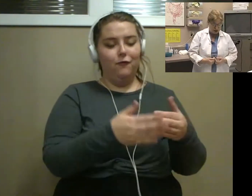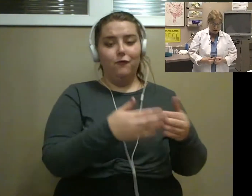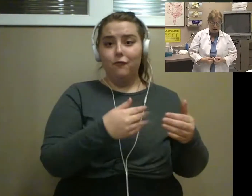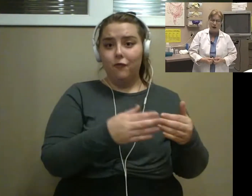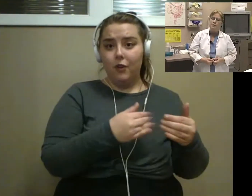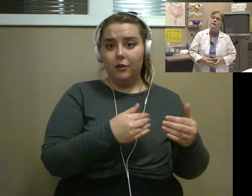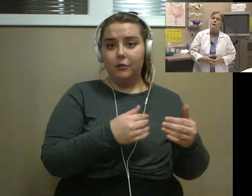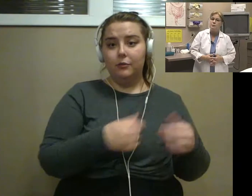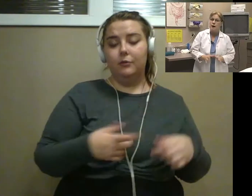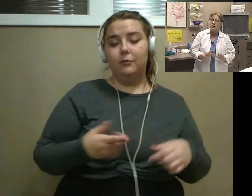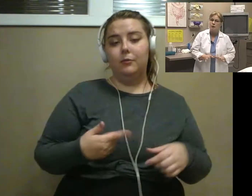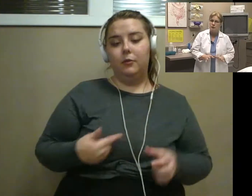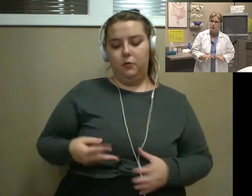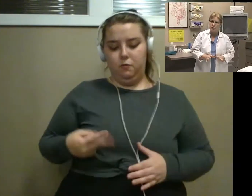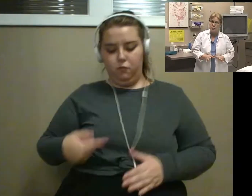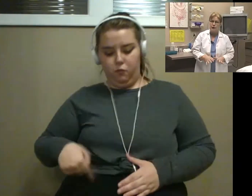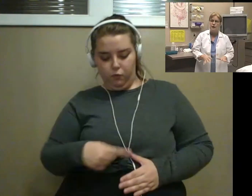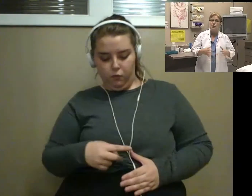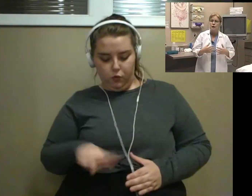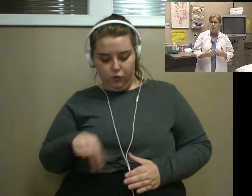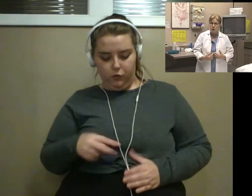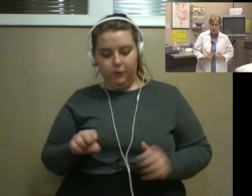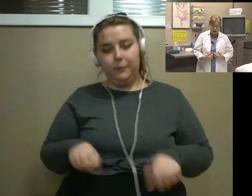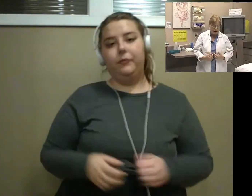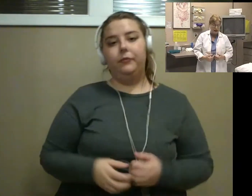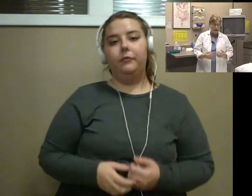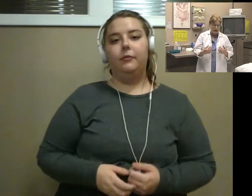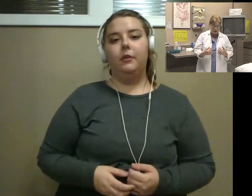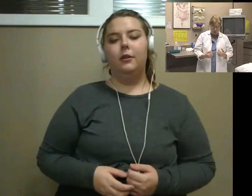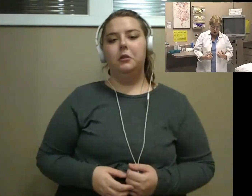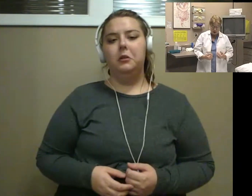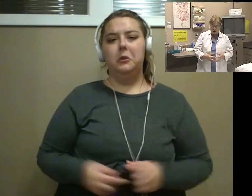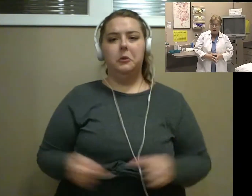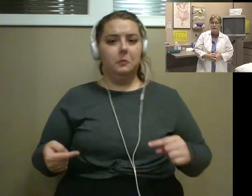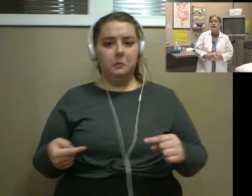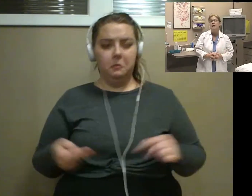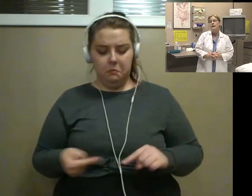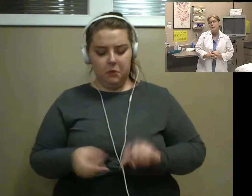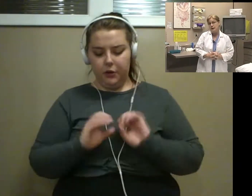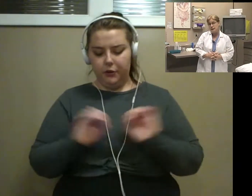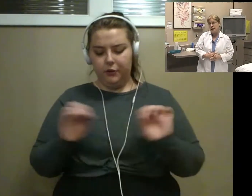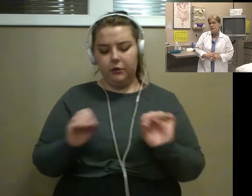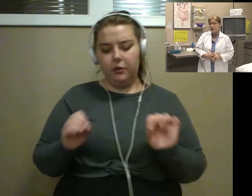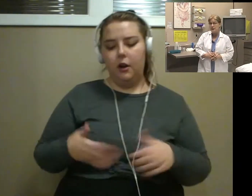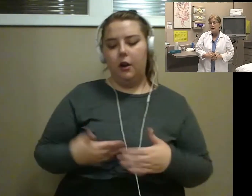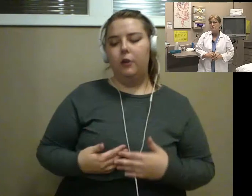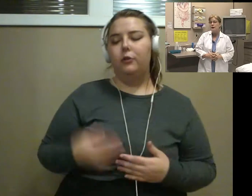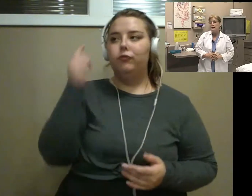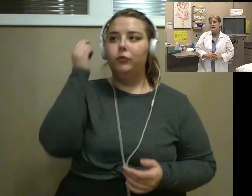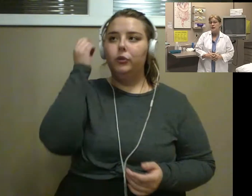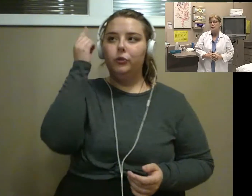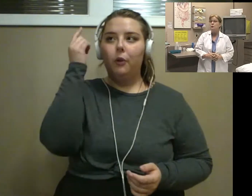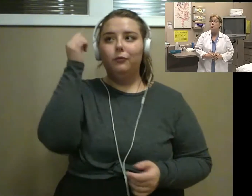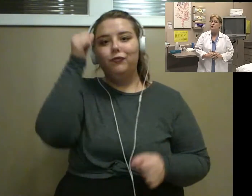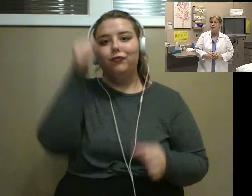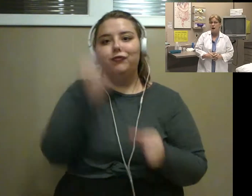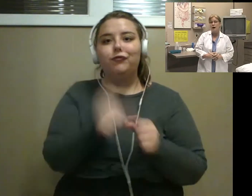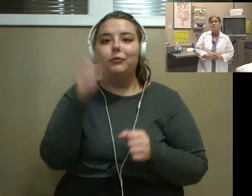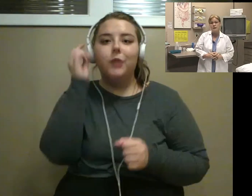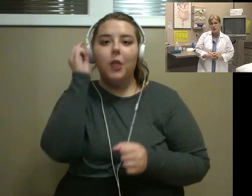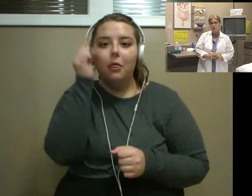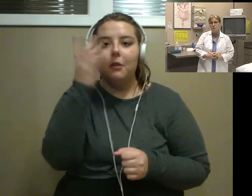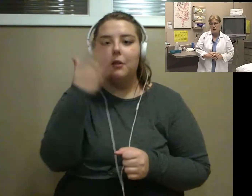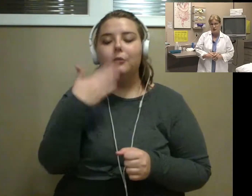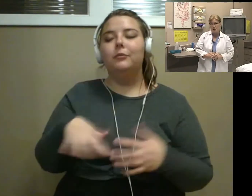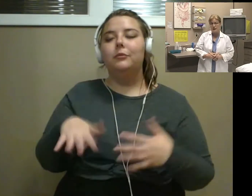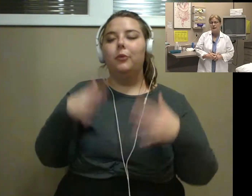breathing during this exam and think about your breathing to keep you relaxed, keep your muscles relaxed. The exam itself takes between